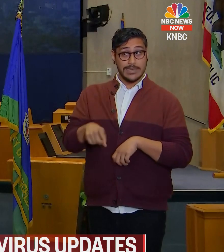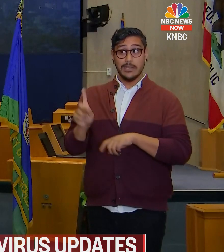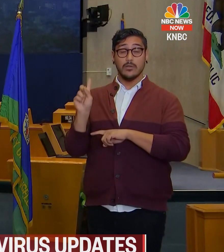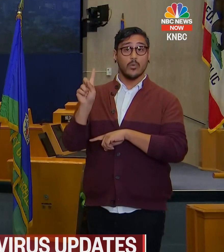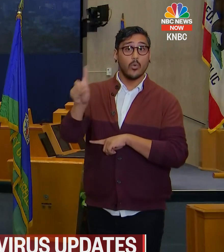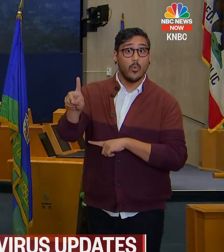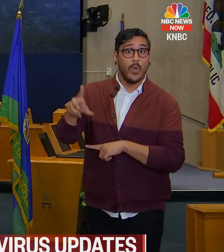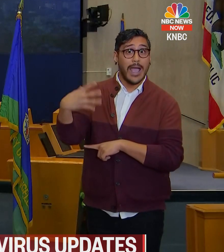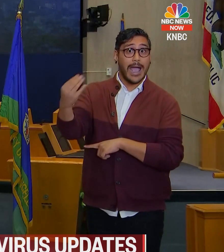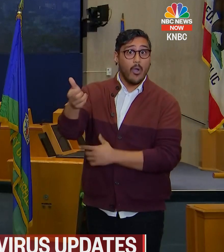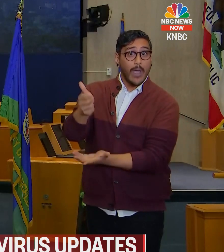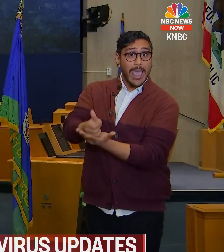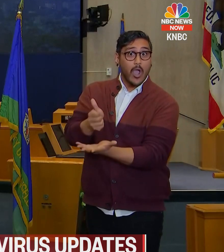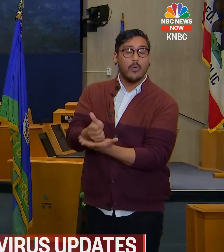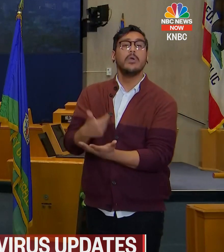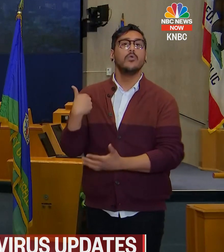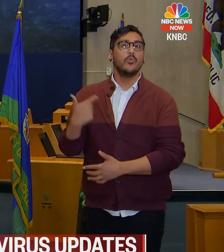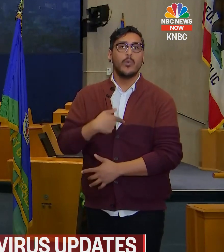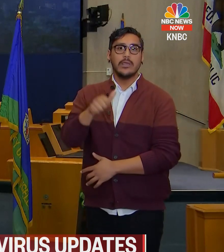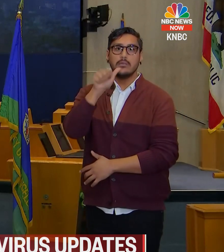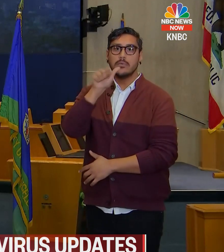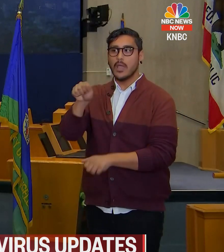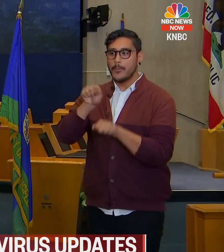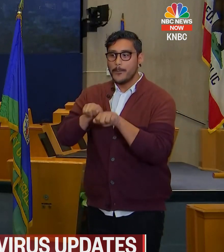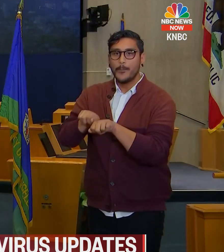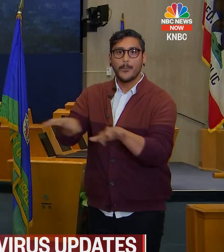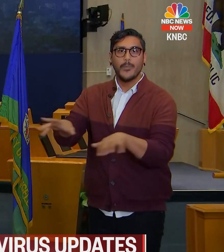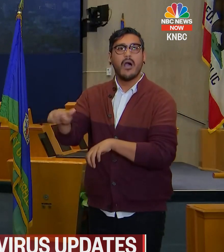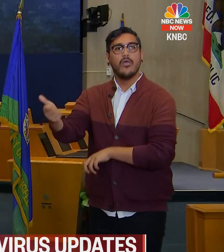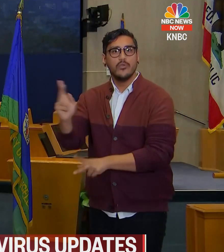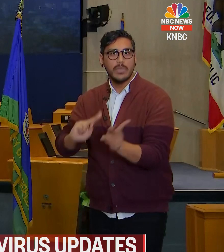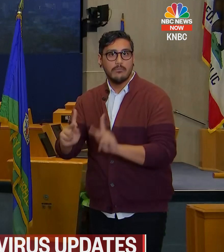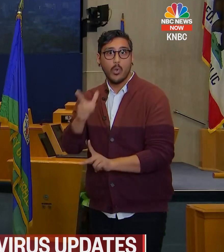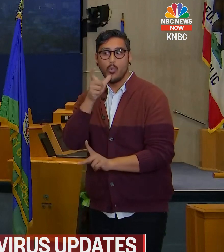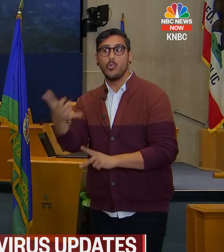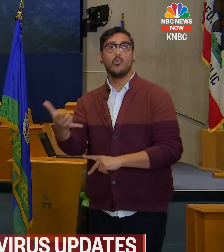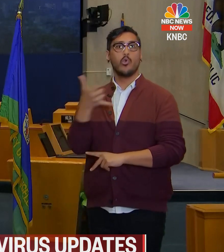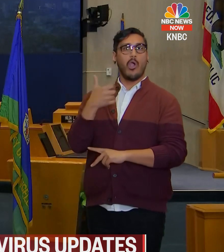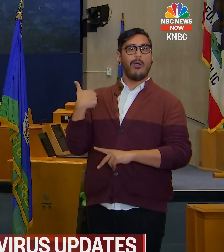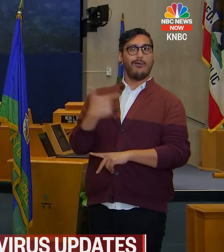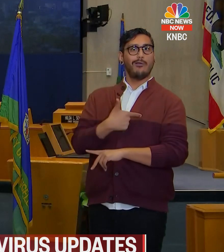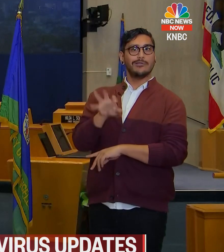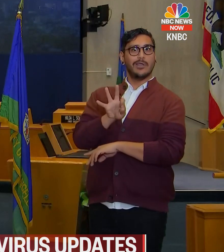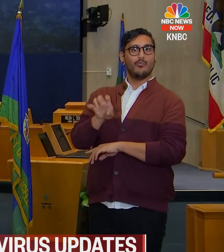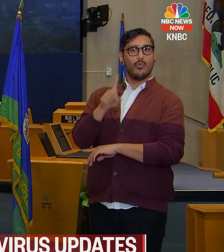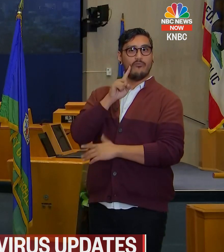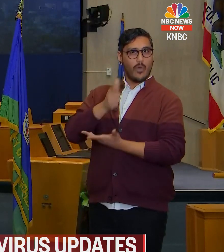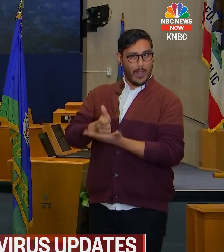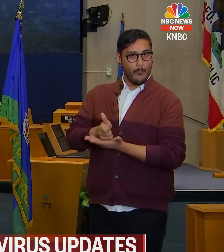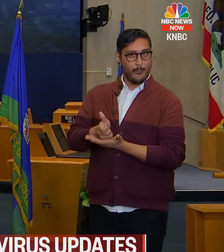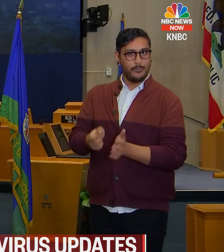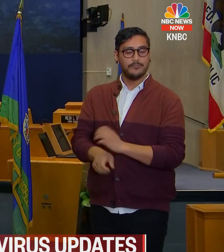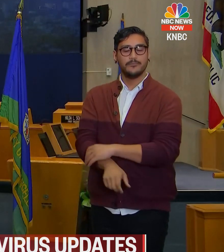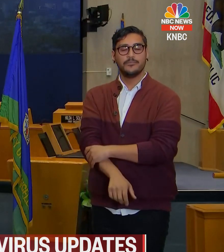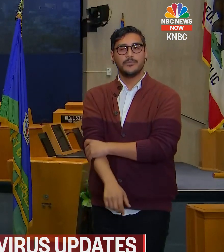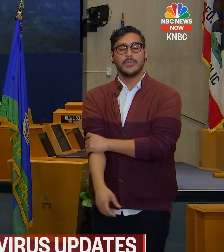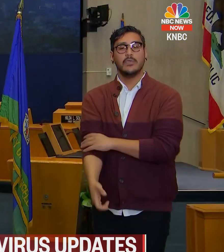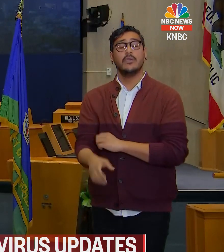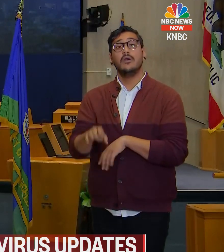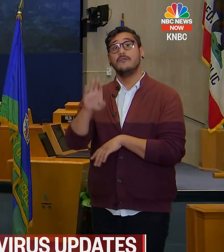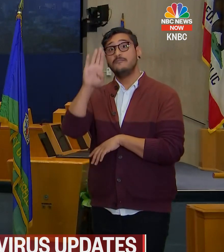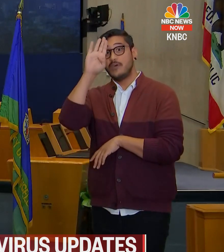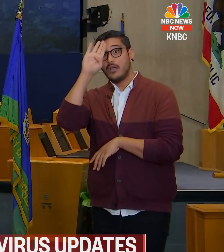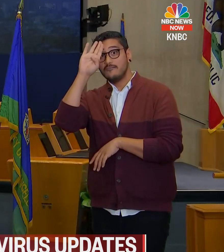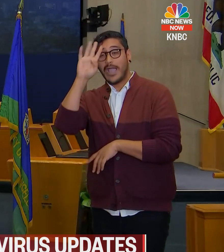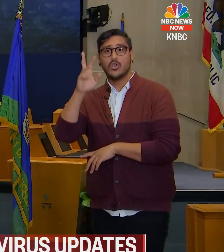not impacting our victims and our constituents that called 911. Our